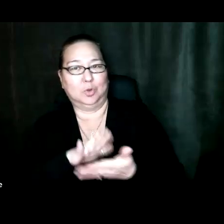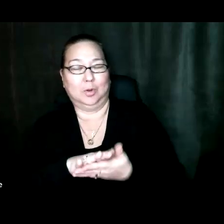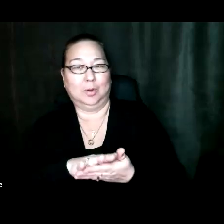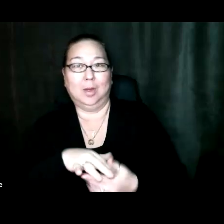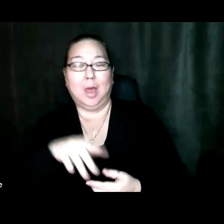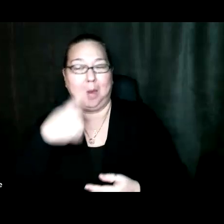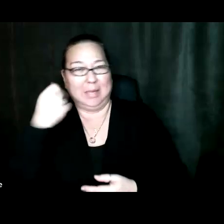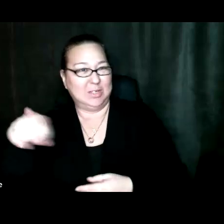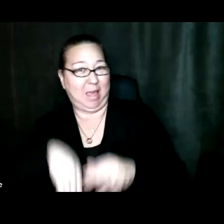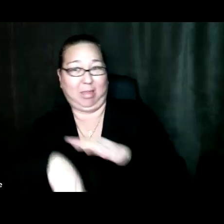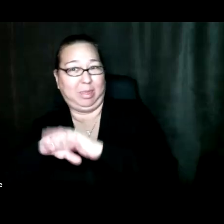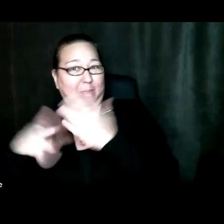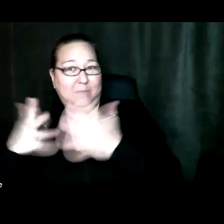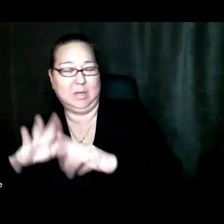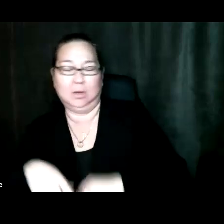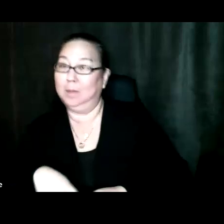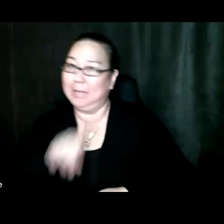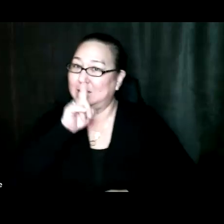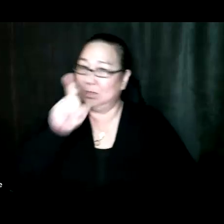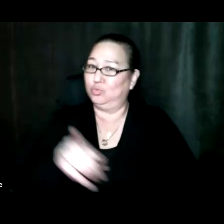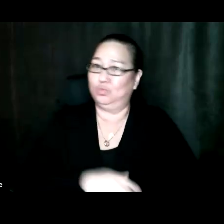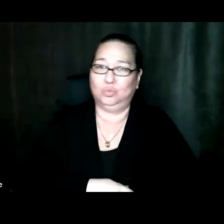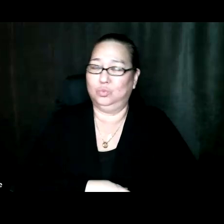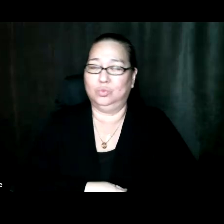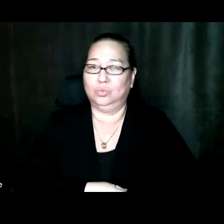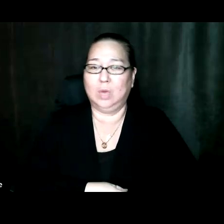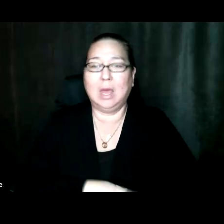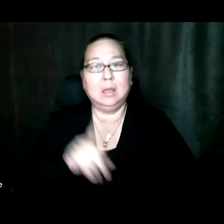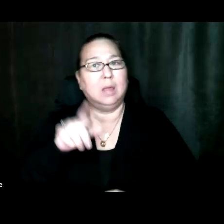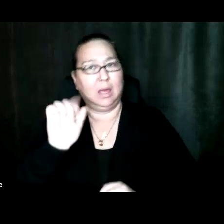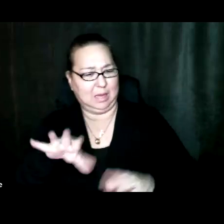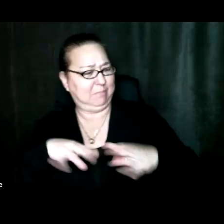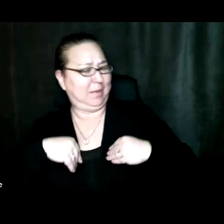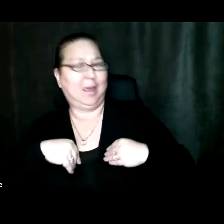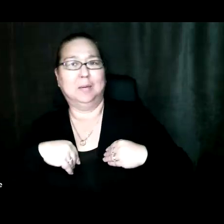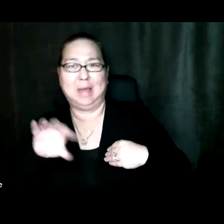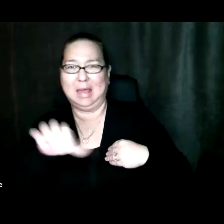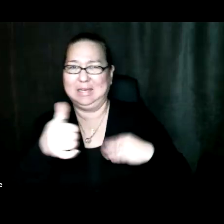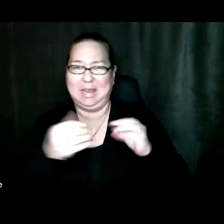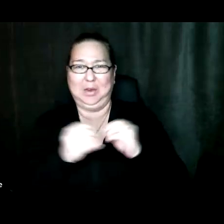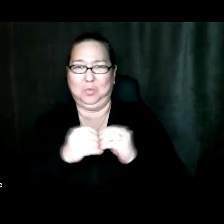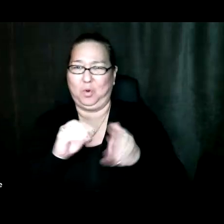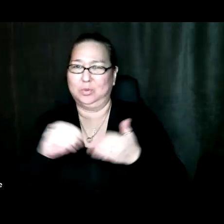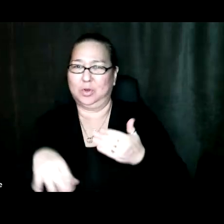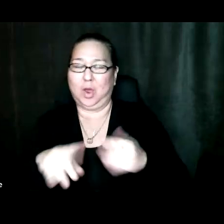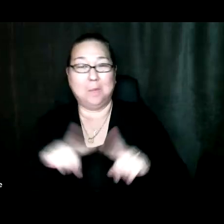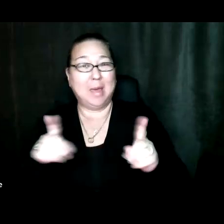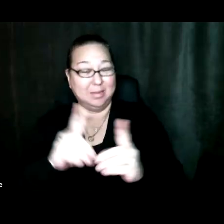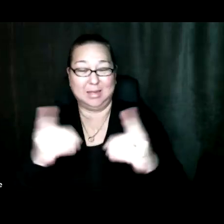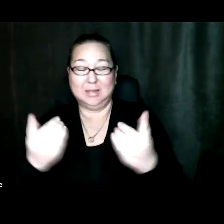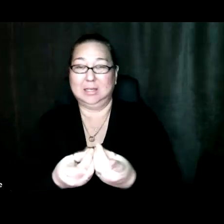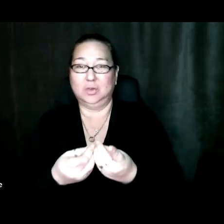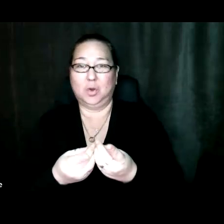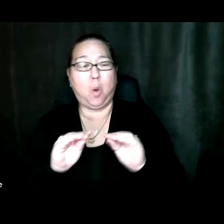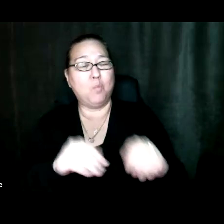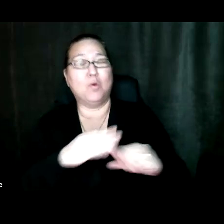The current 3rd grade cohort contained 50 students and could easily accommodate 10 more. Yet the district placed a block